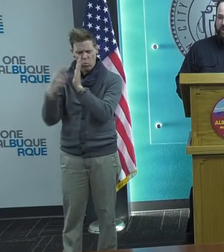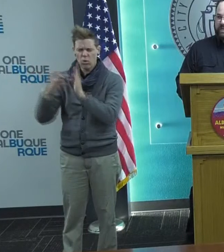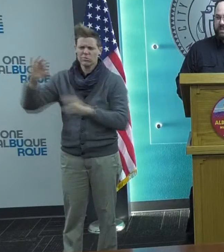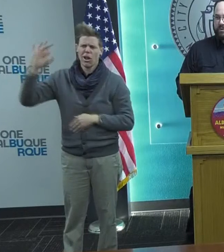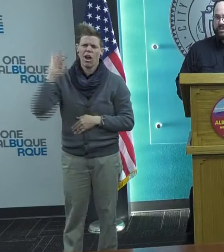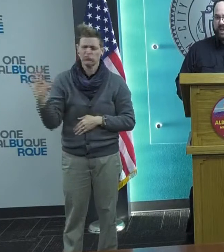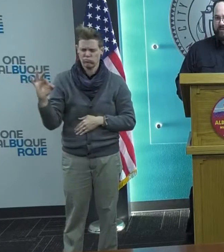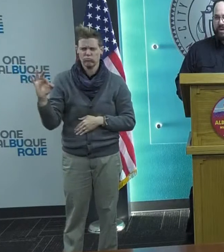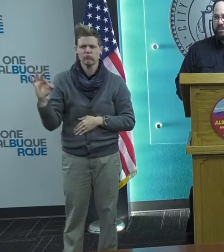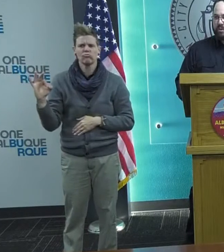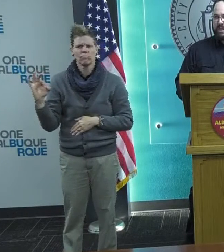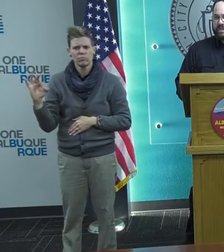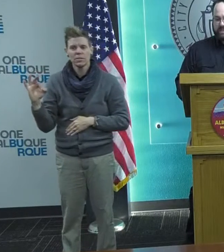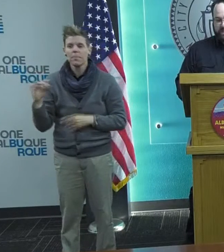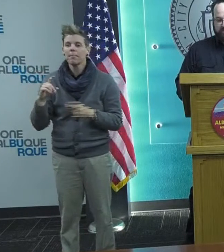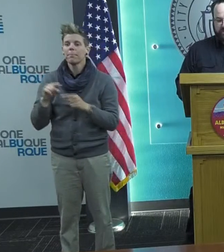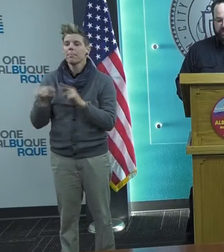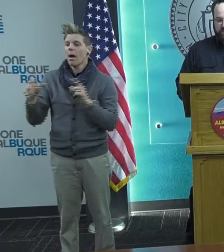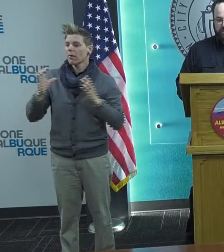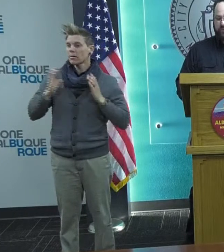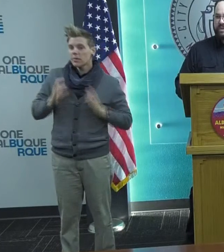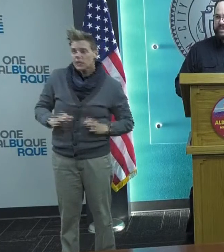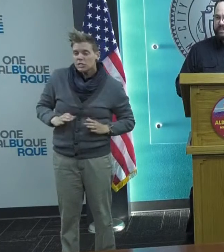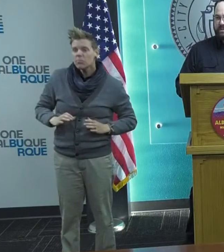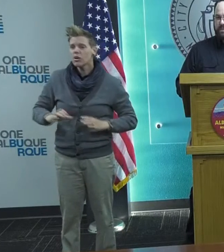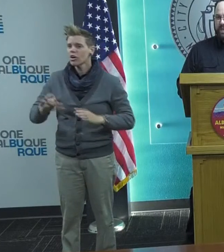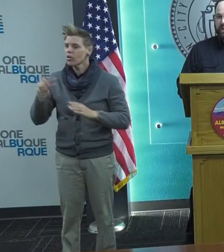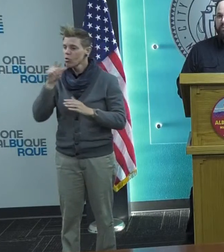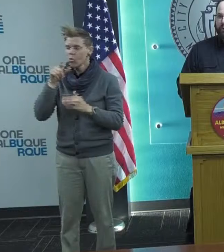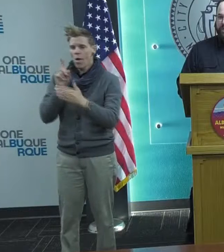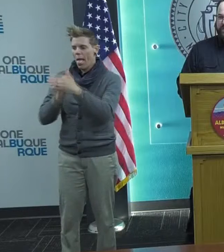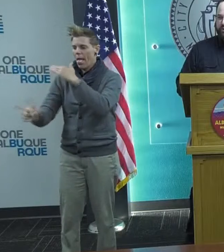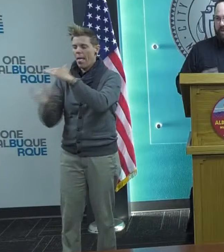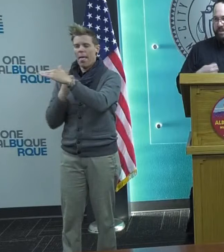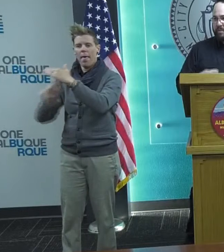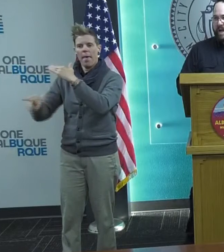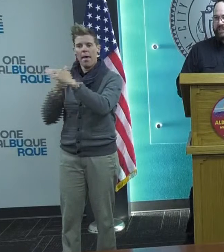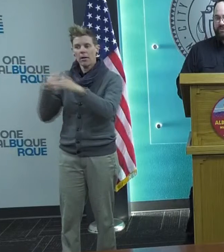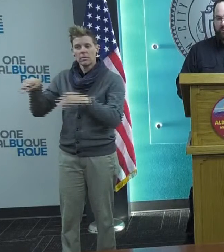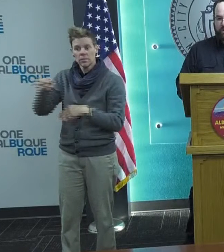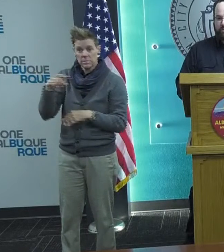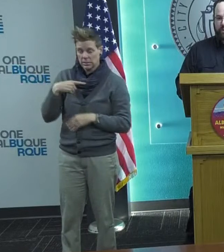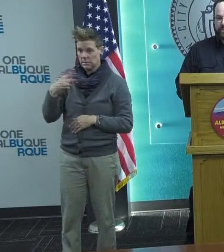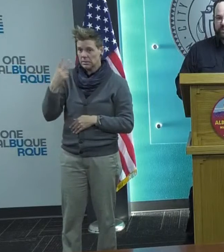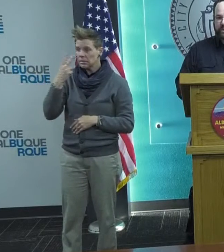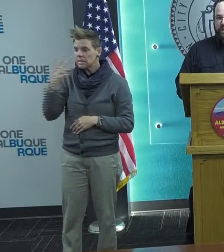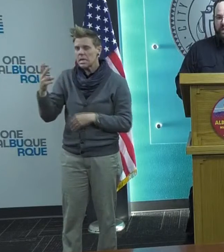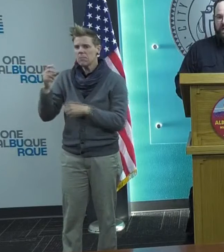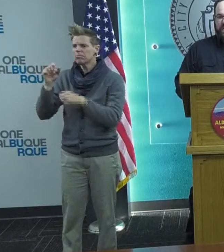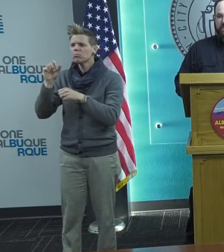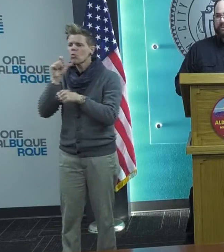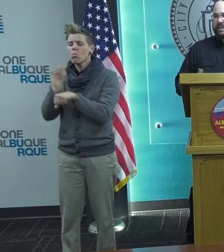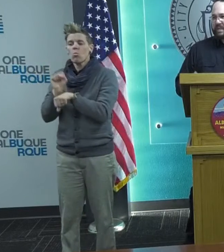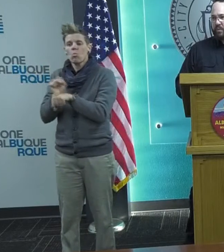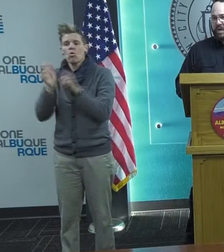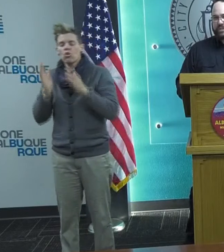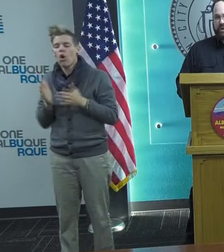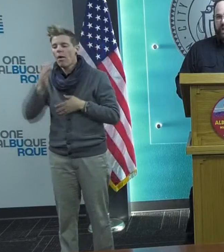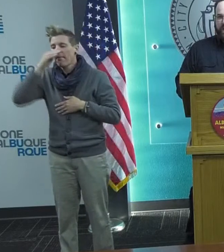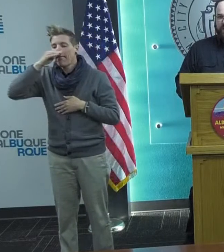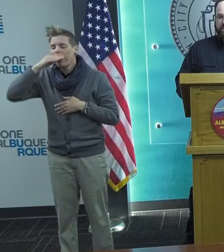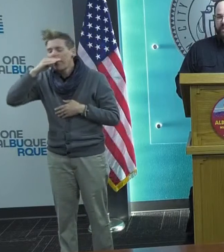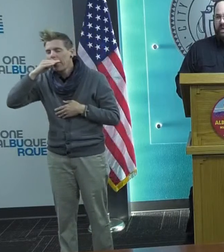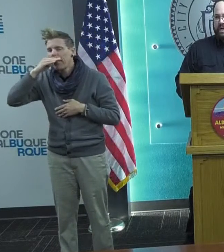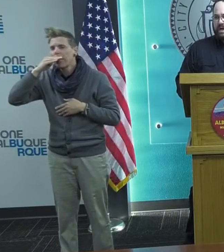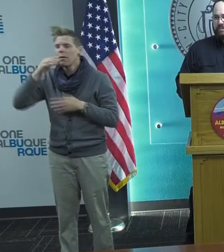in terms of their customers and every employee that's in that facility. So if we see something, an employee that's dropped their mask for whatever reason, someone that didn't wash